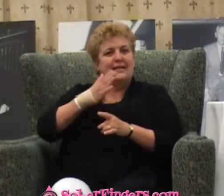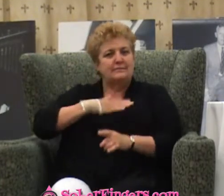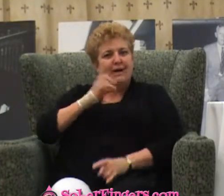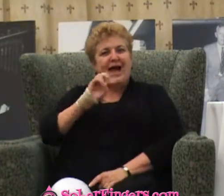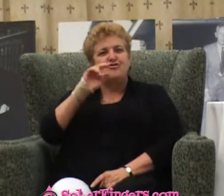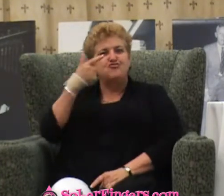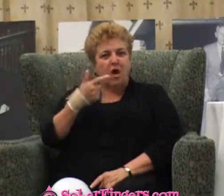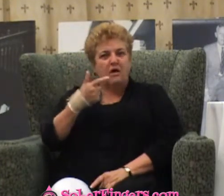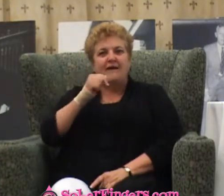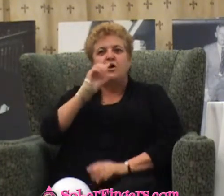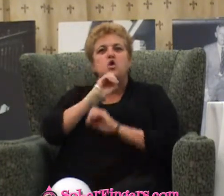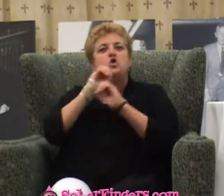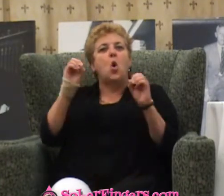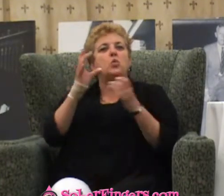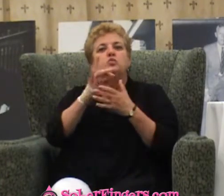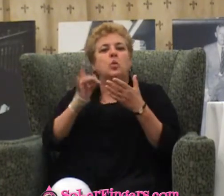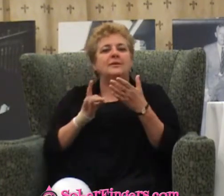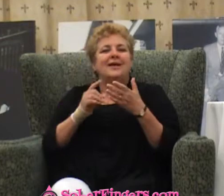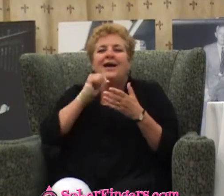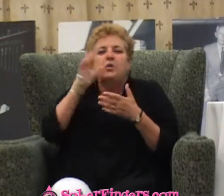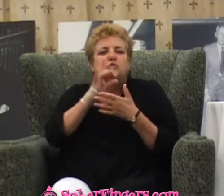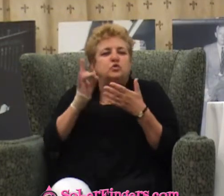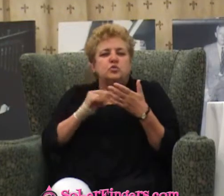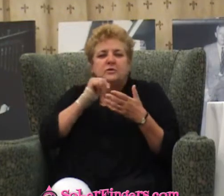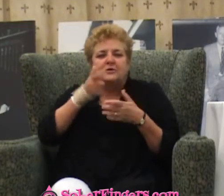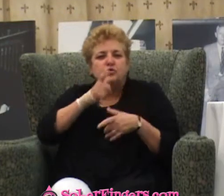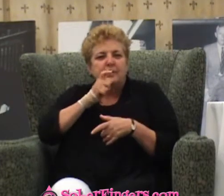not to drink. I'm powerless.